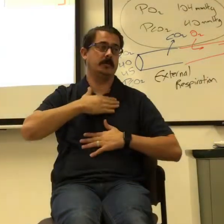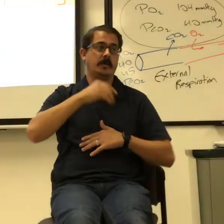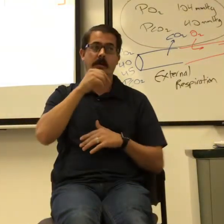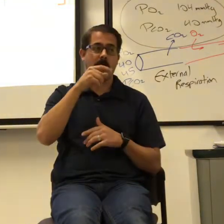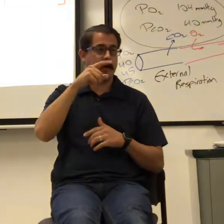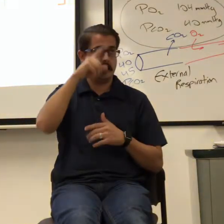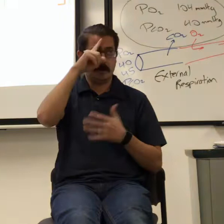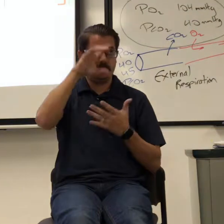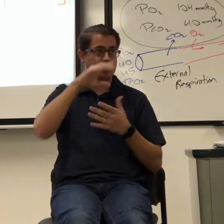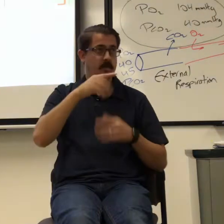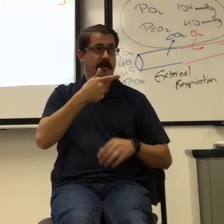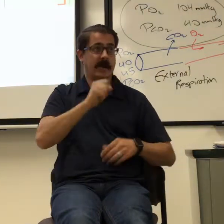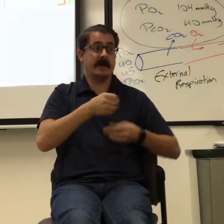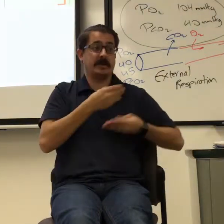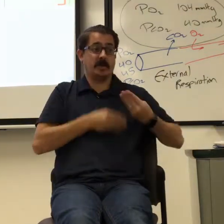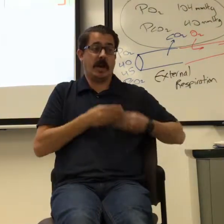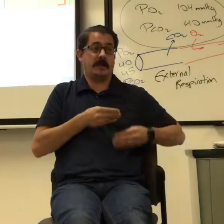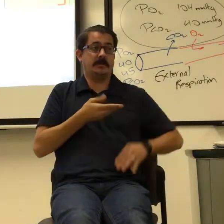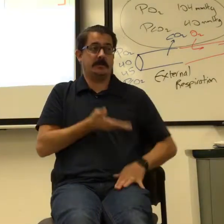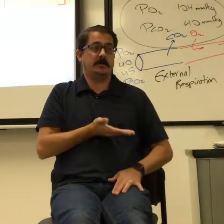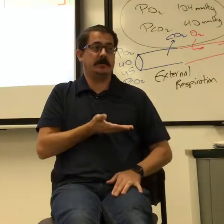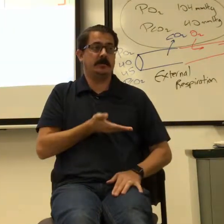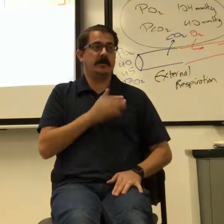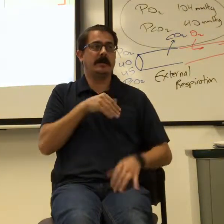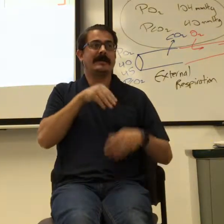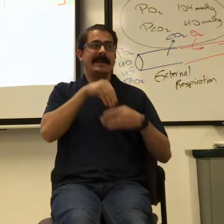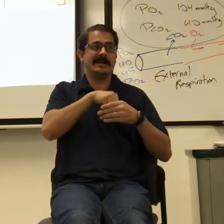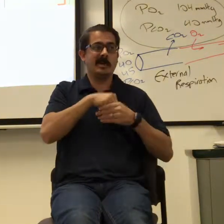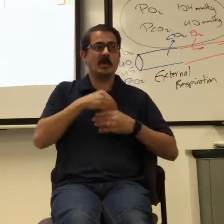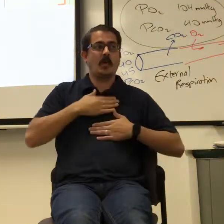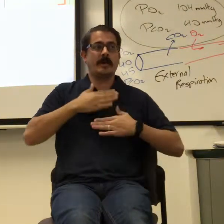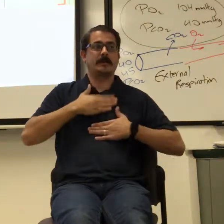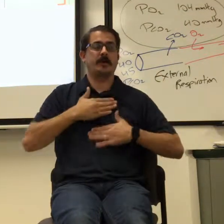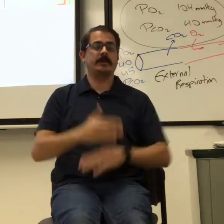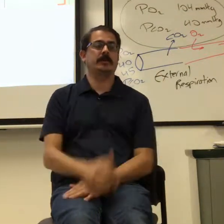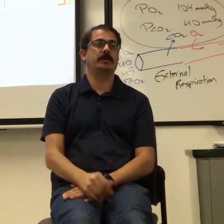with the gas exchange here, which is called internal respiration.